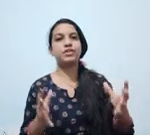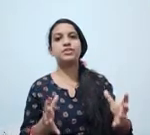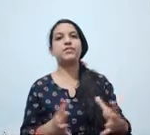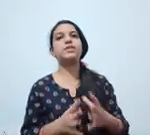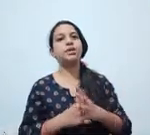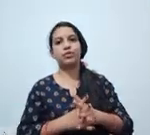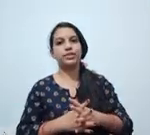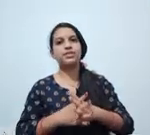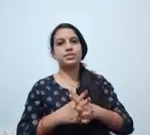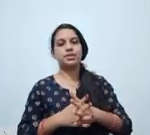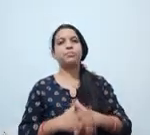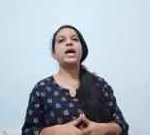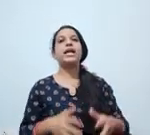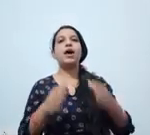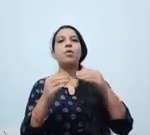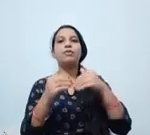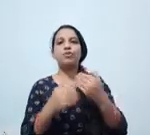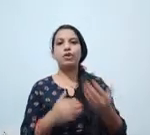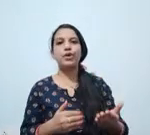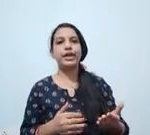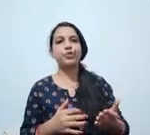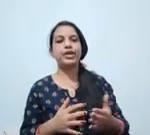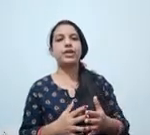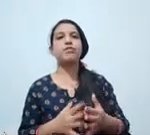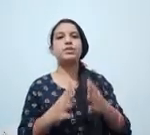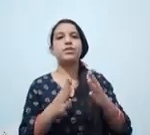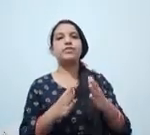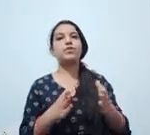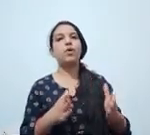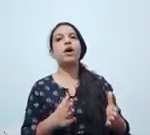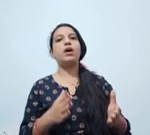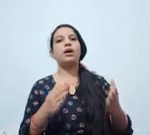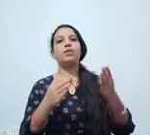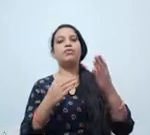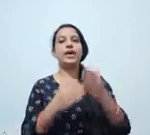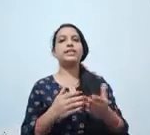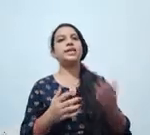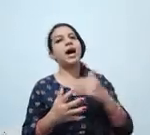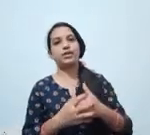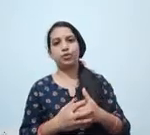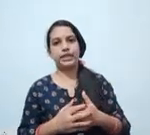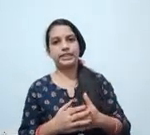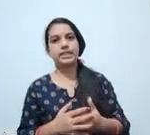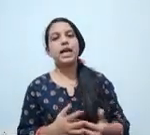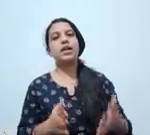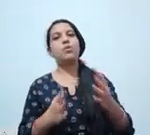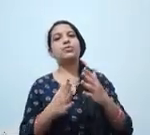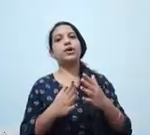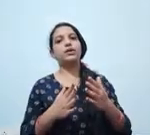of the circulatory system. Now before going into detail, first we have to know where is the heart located. Now heart